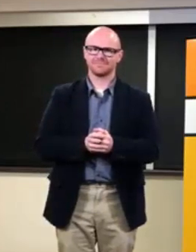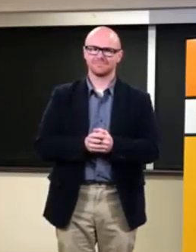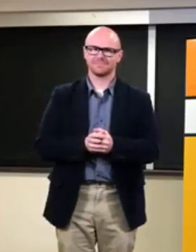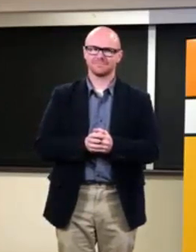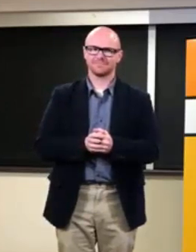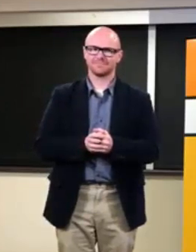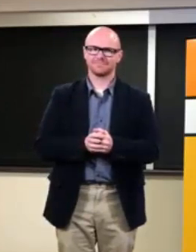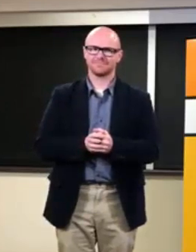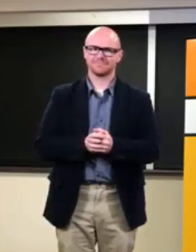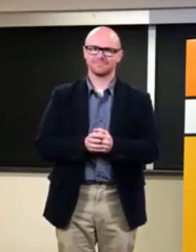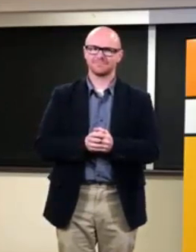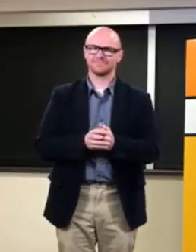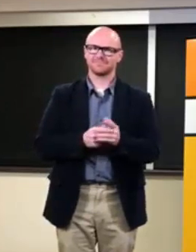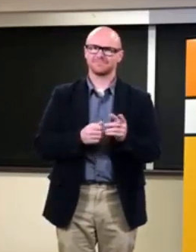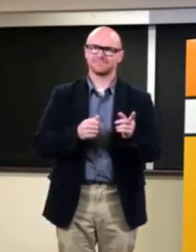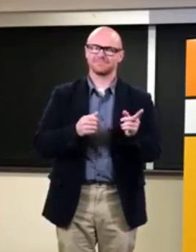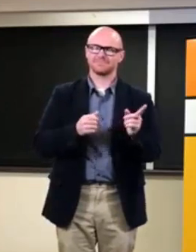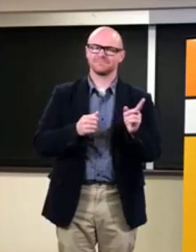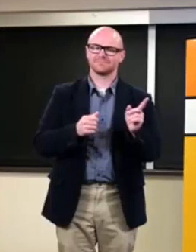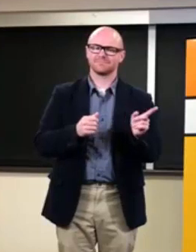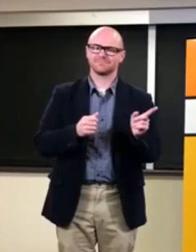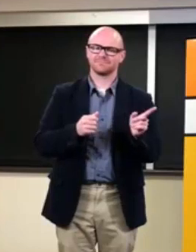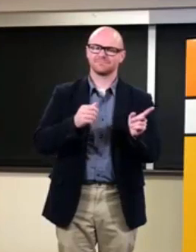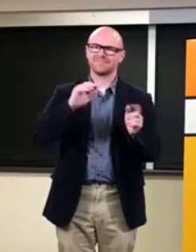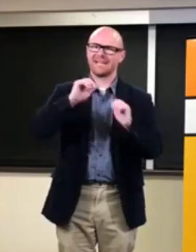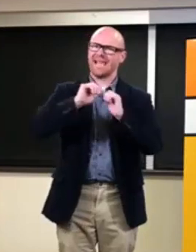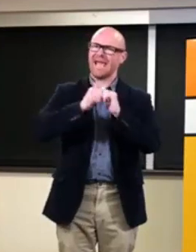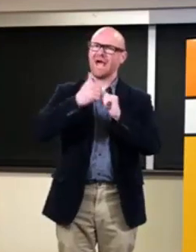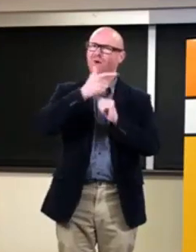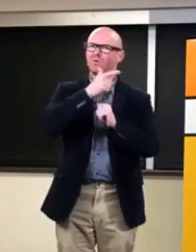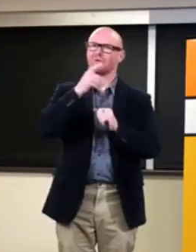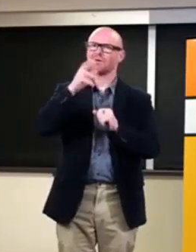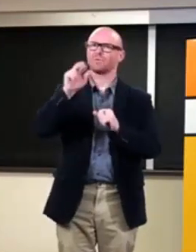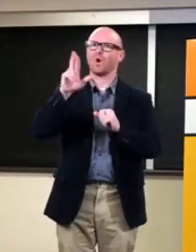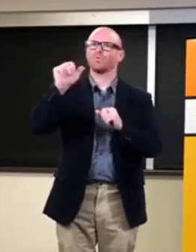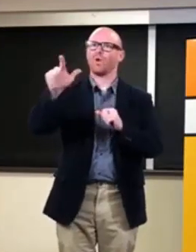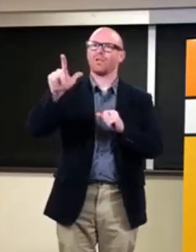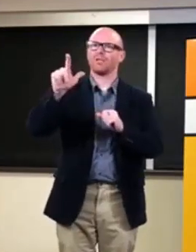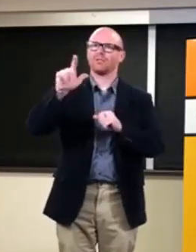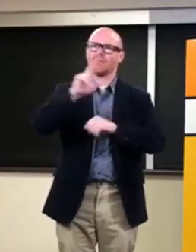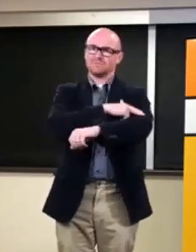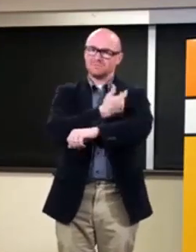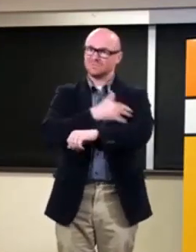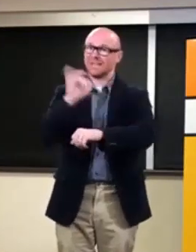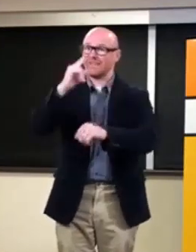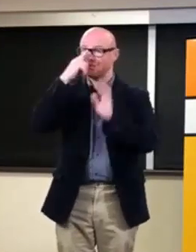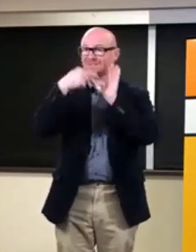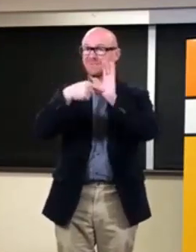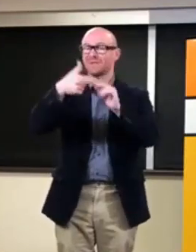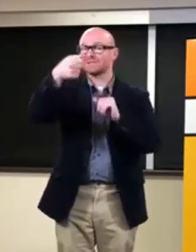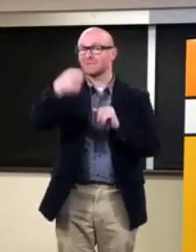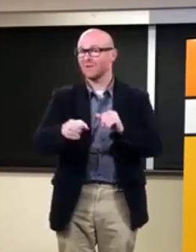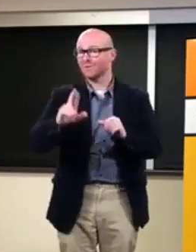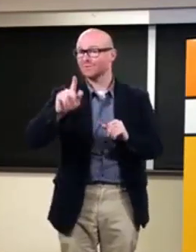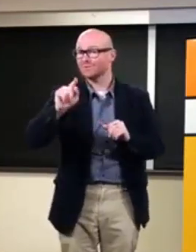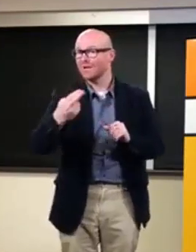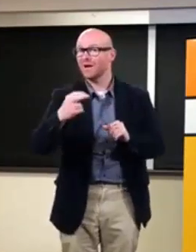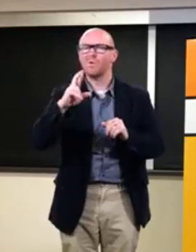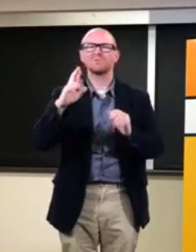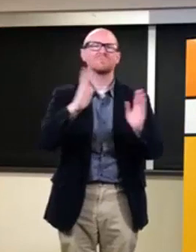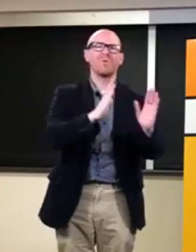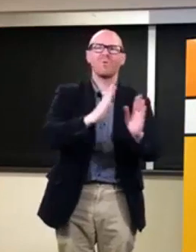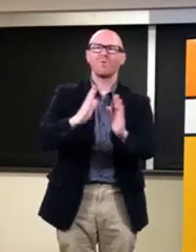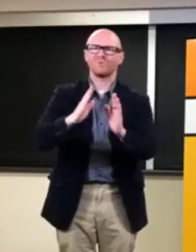Apologize. Dr. Dunn, can you speak to how rural hospitals, particularly in southern Utah and in other parts of the state that may not have